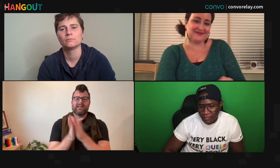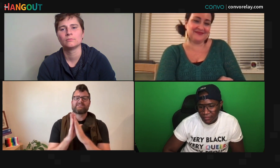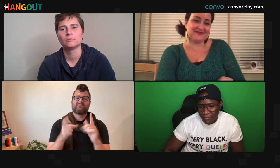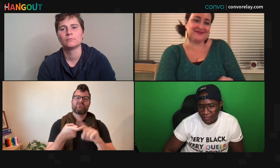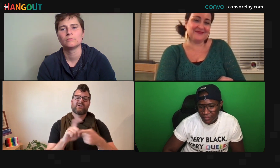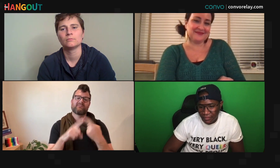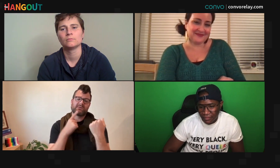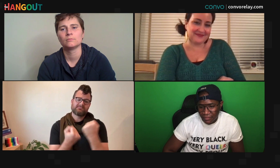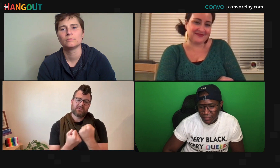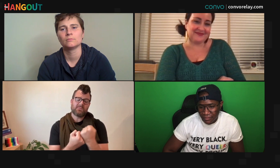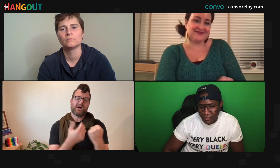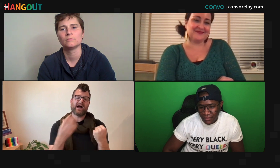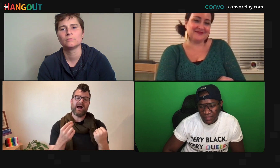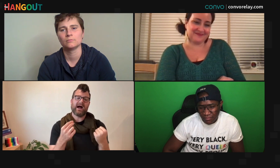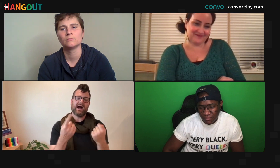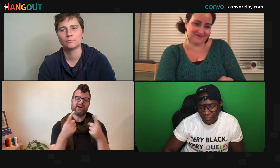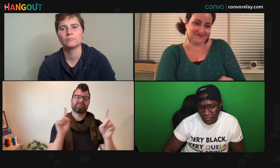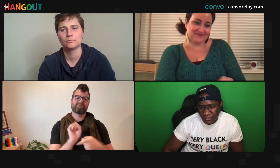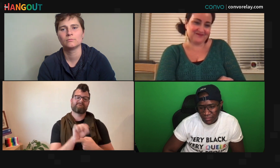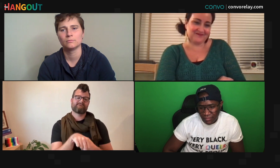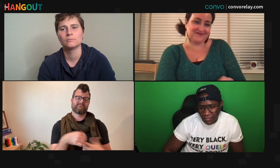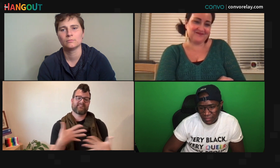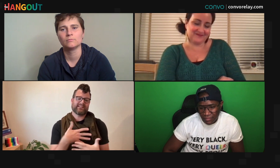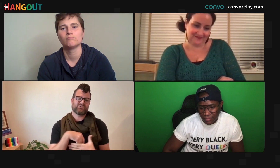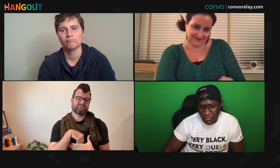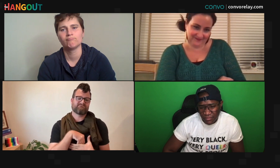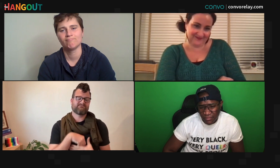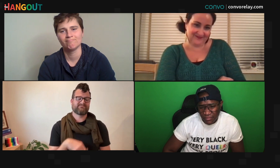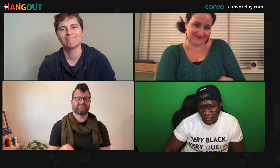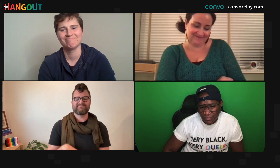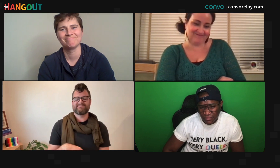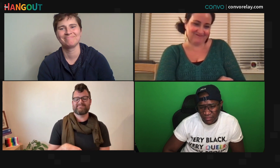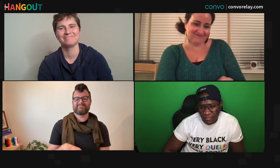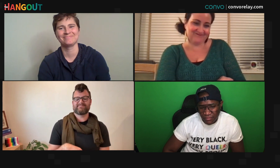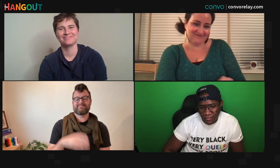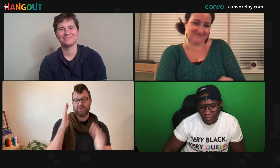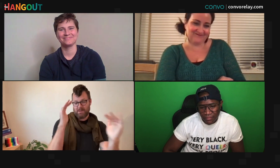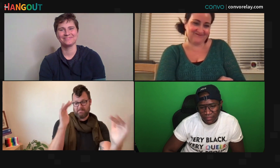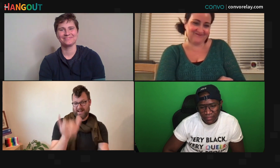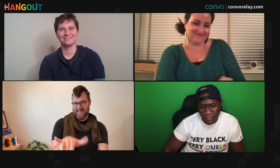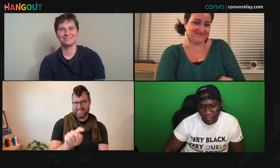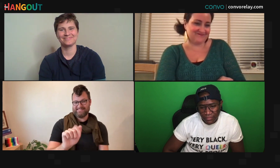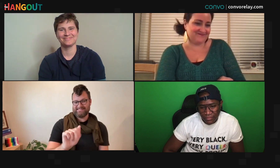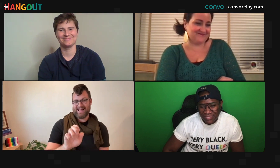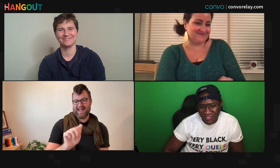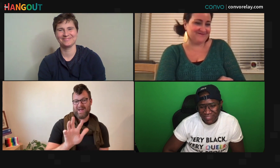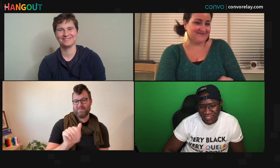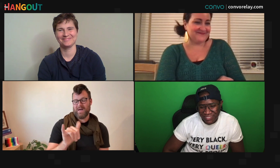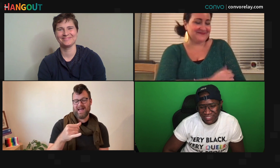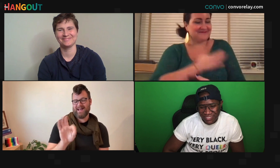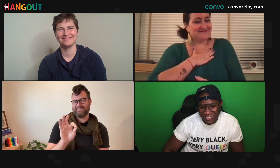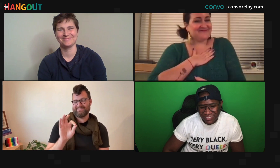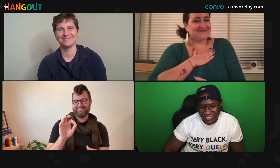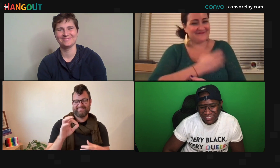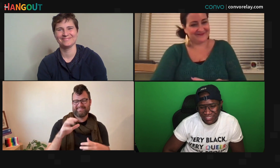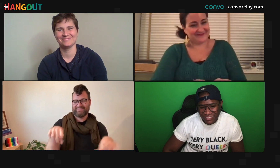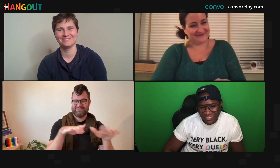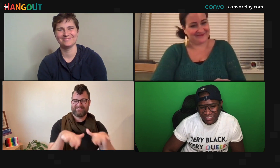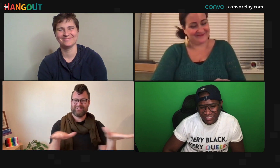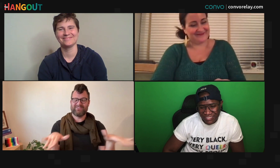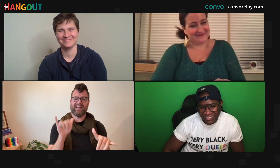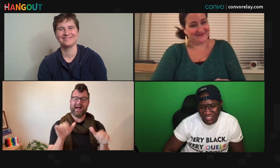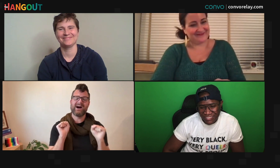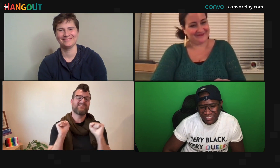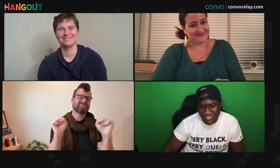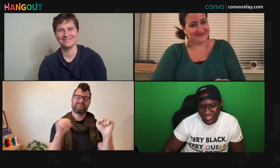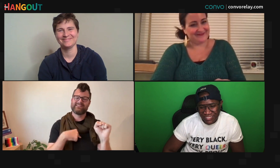that. And a person just asking friends for support and finally overcoming that fear that they have inside. And I hope that's